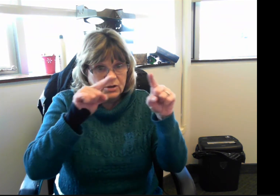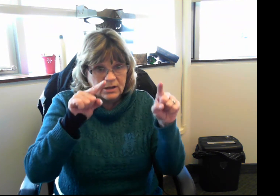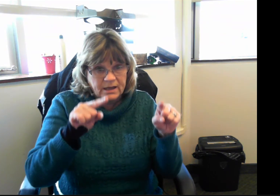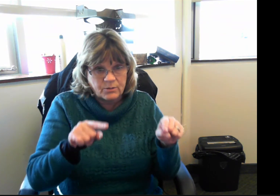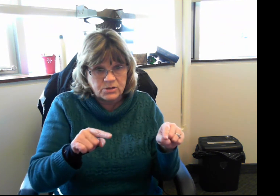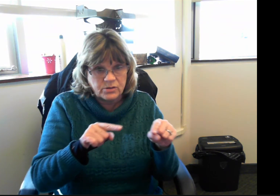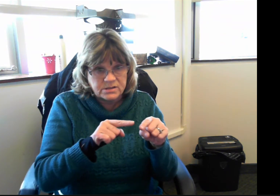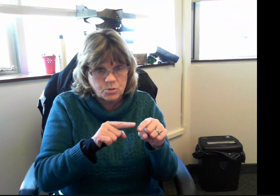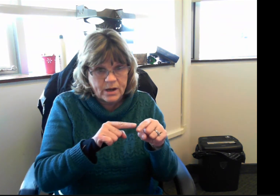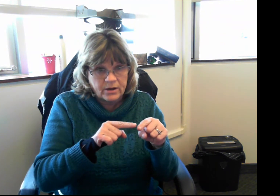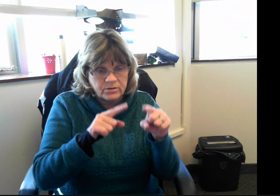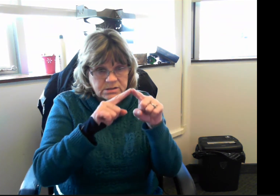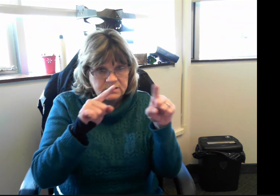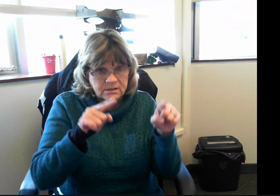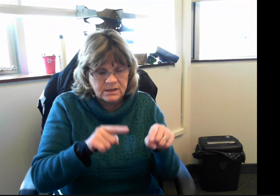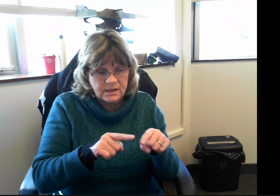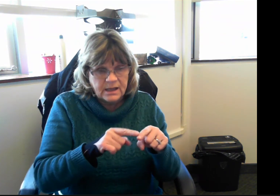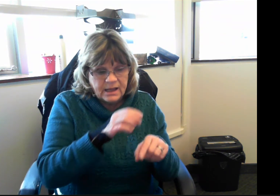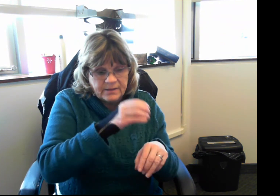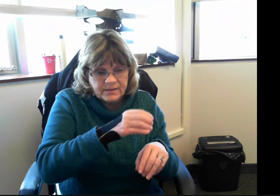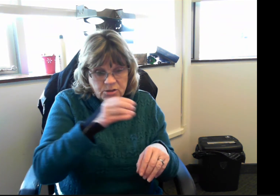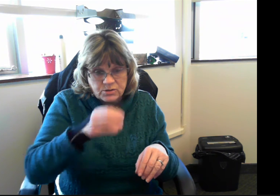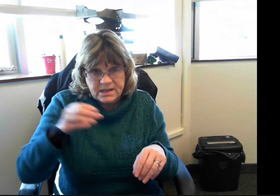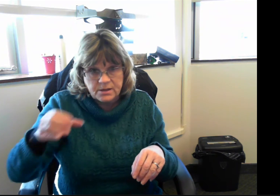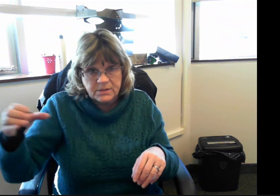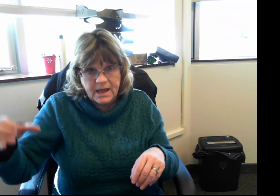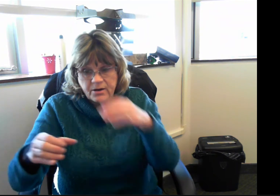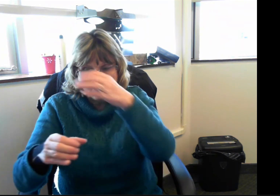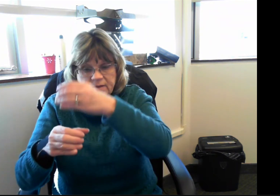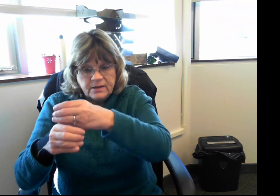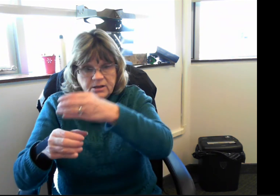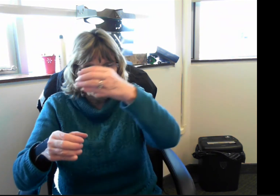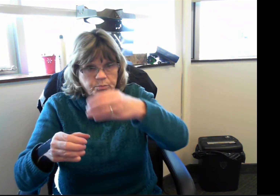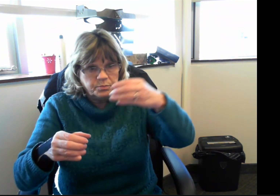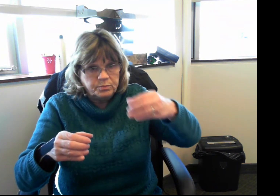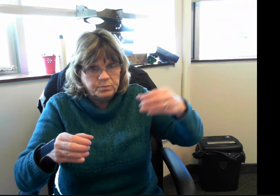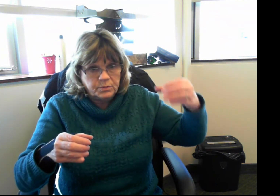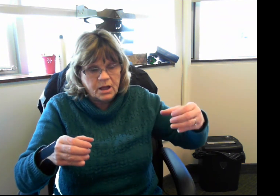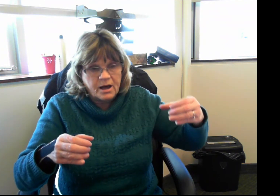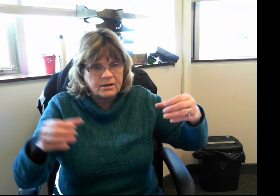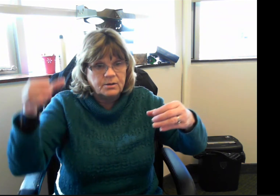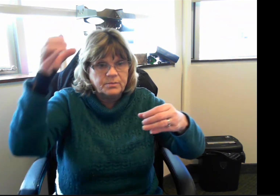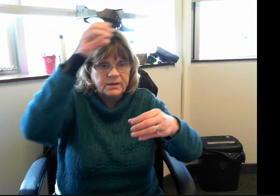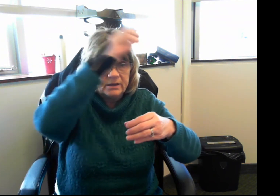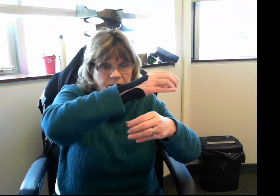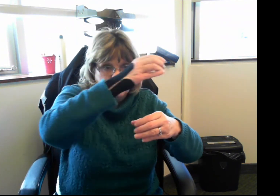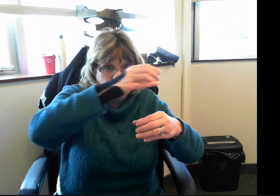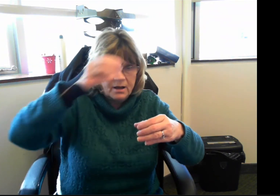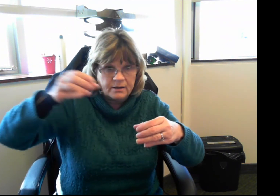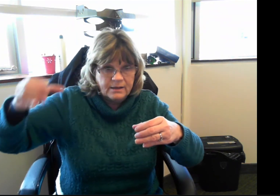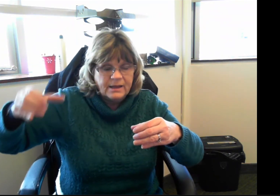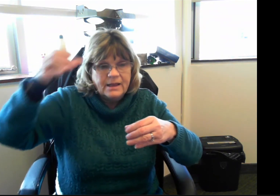like I would do the squares, and then you set them down, and then you block them, and then you block.